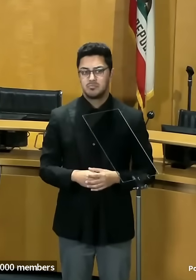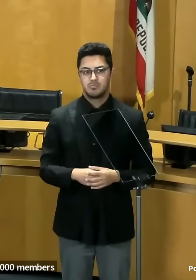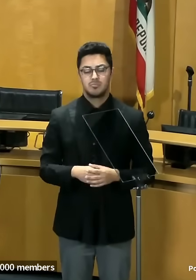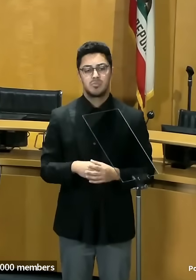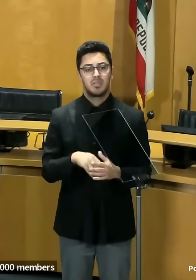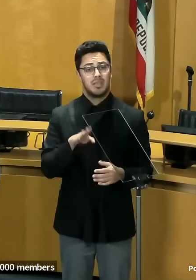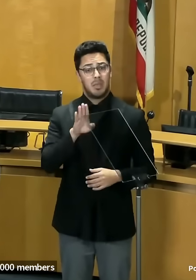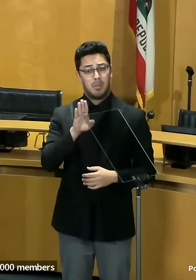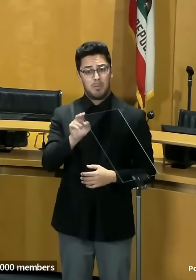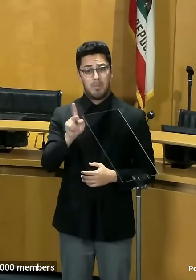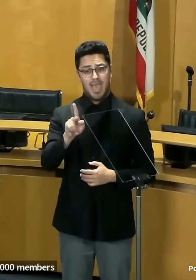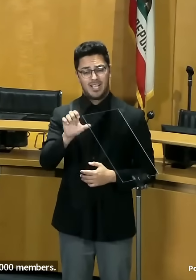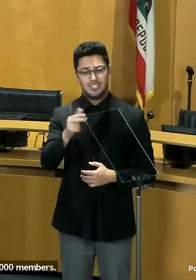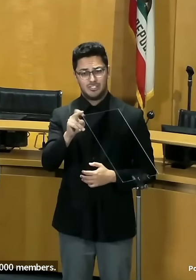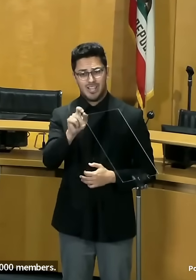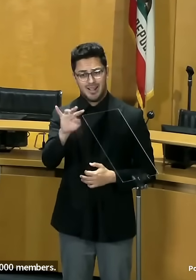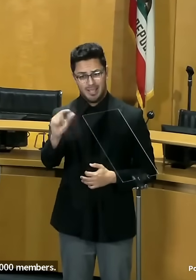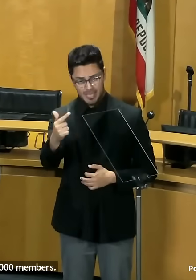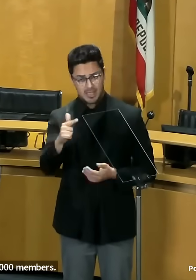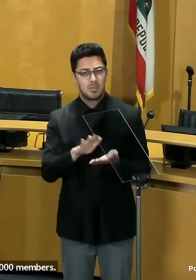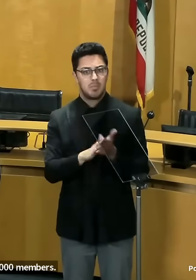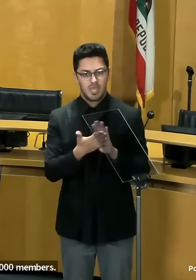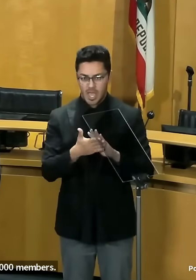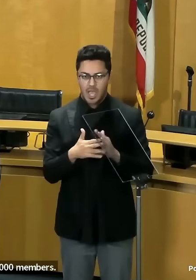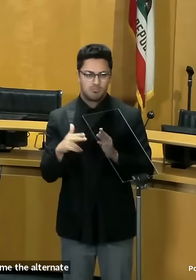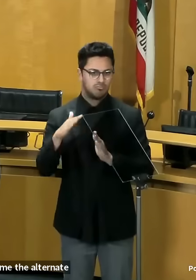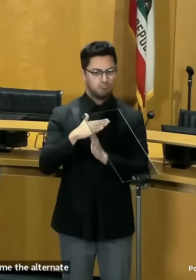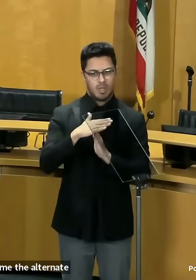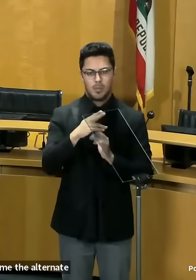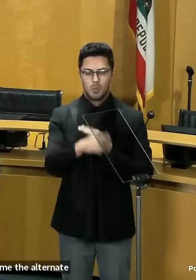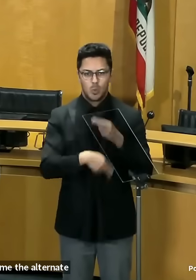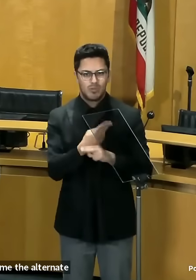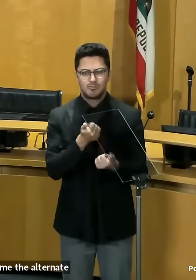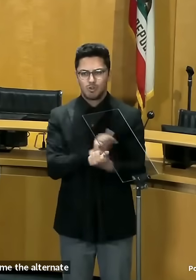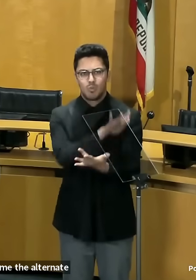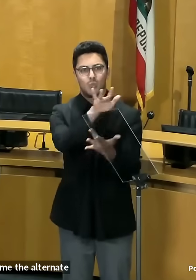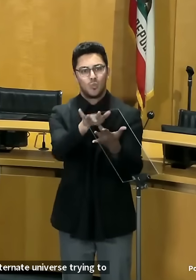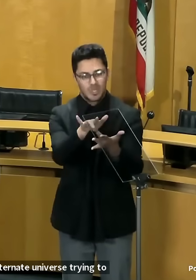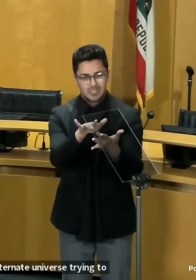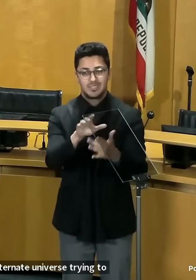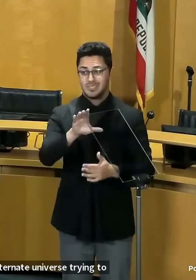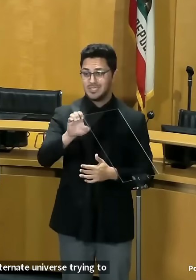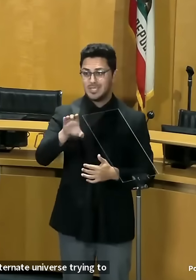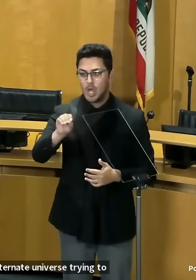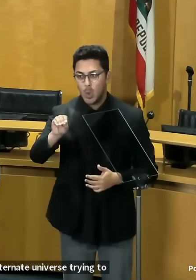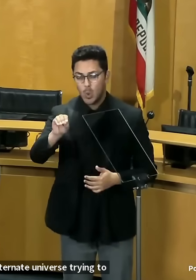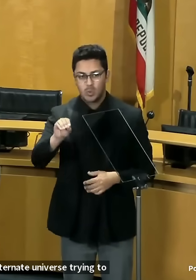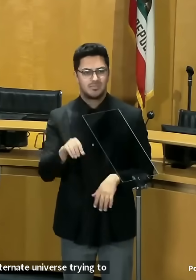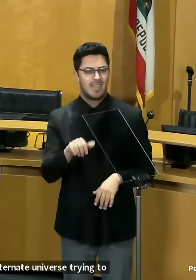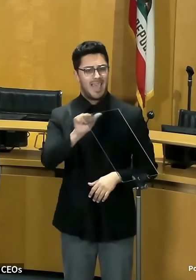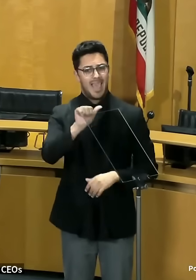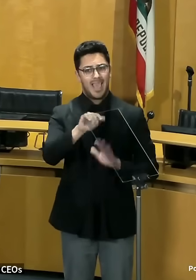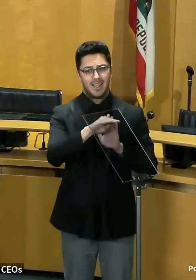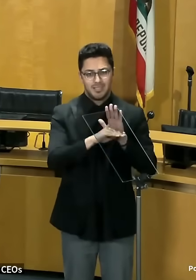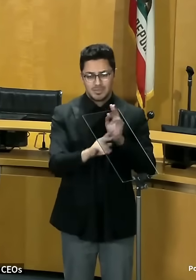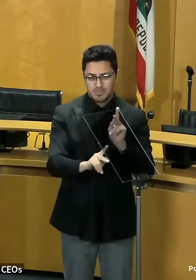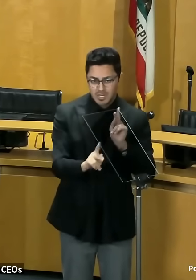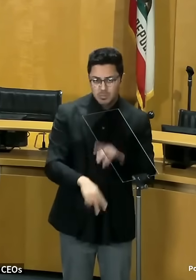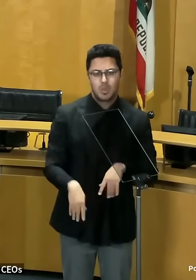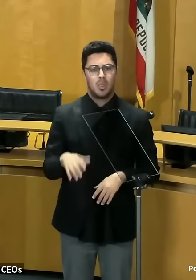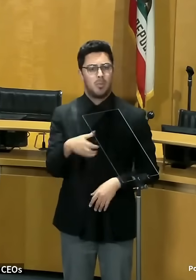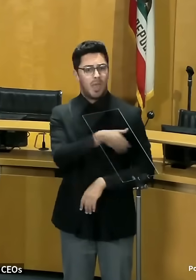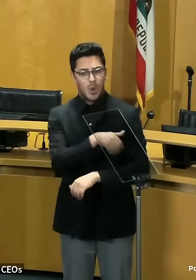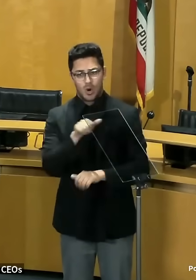Back-channeling became the alternate universe, trying to reach the CEOs, A-listers, power